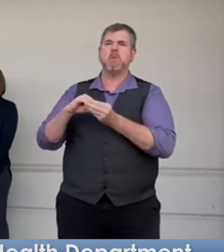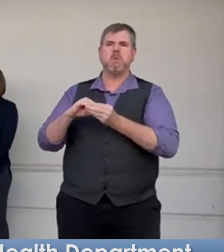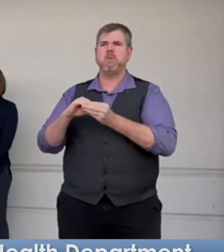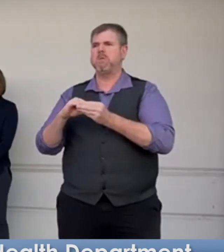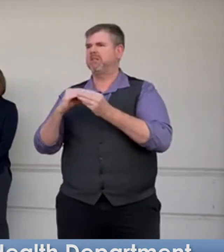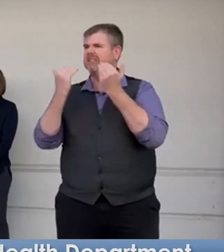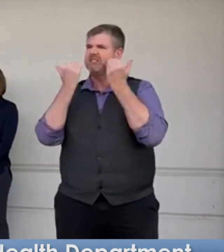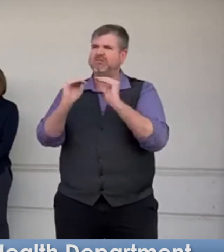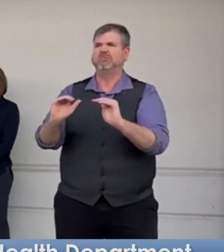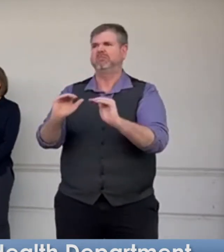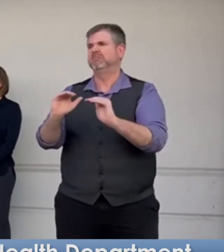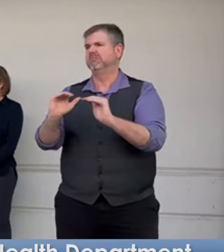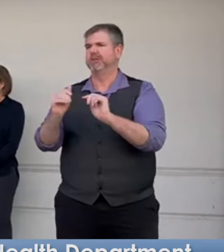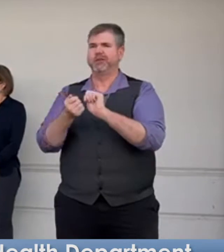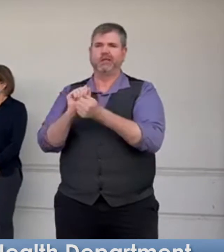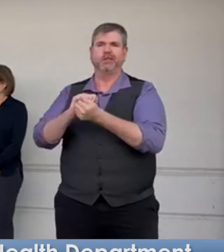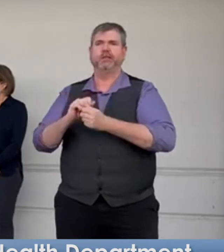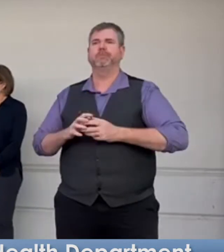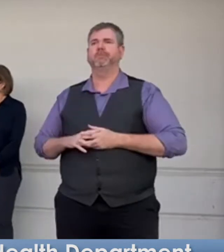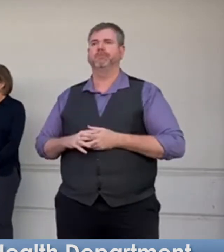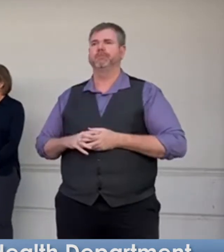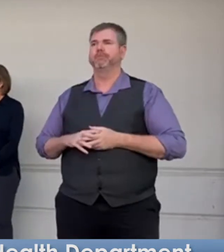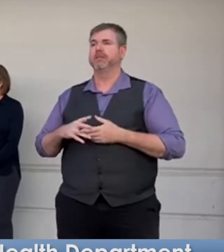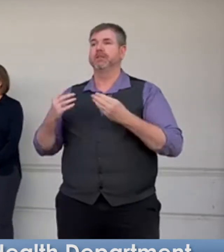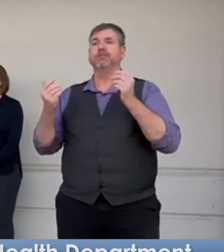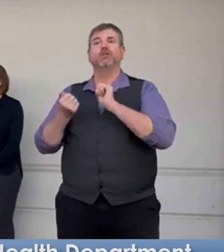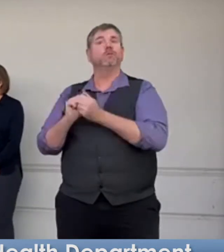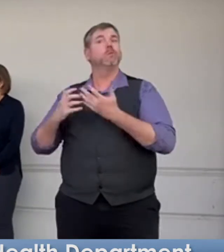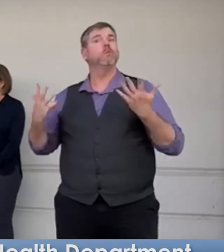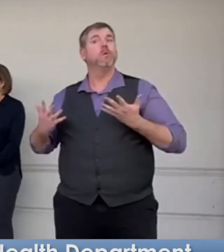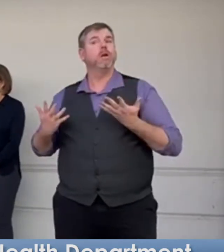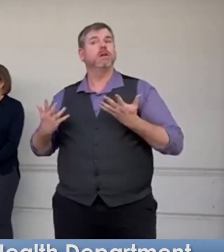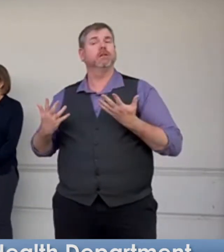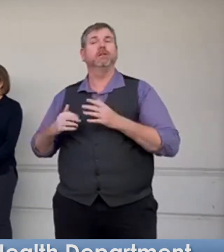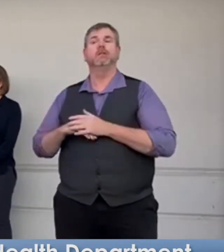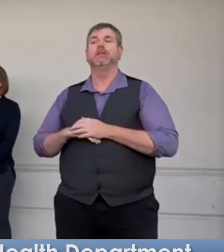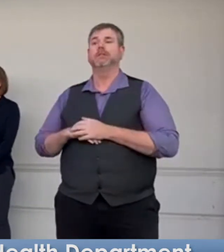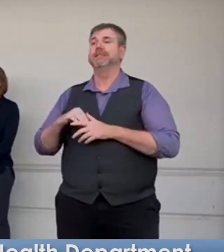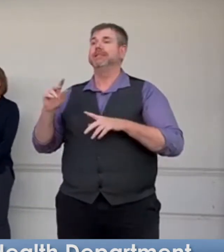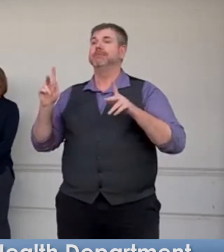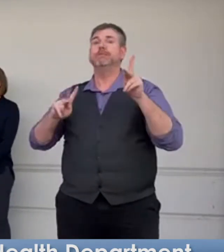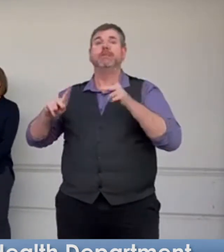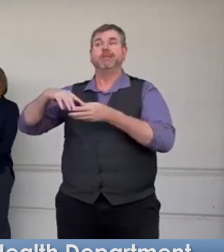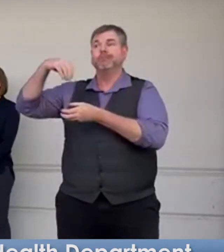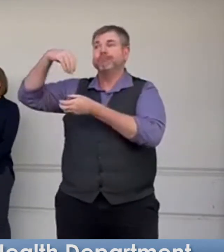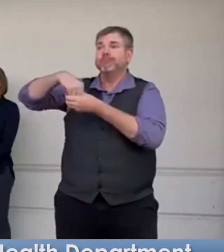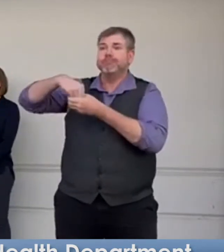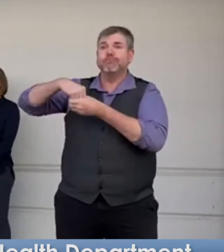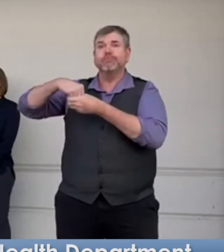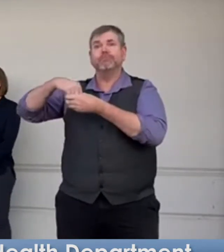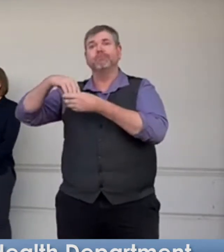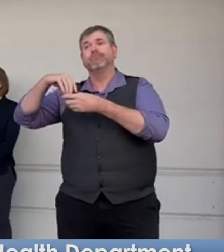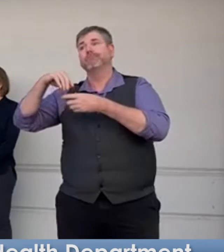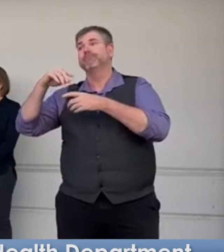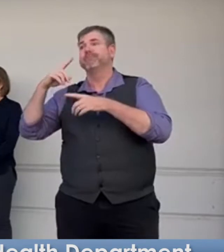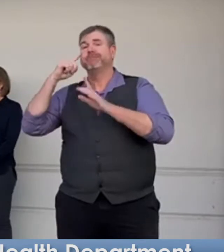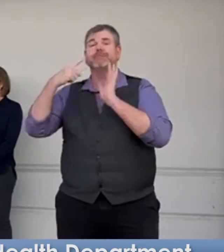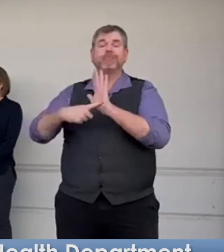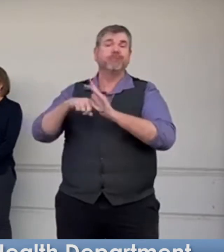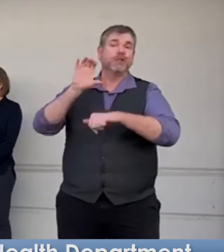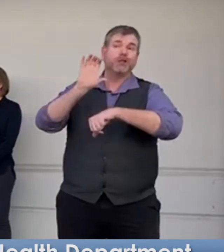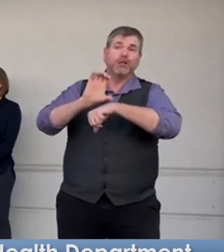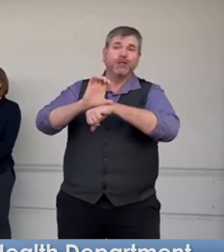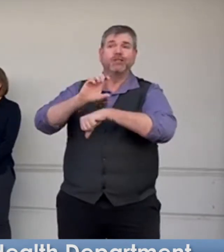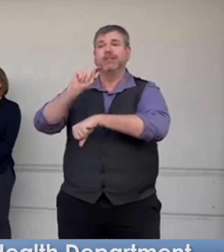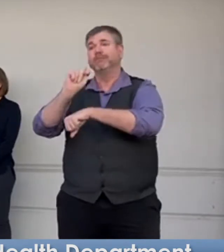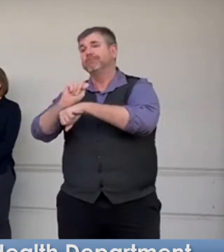discussed. Among those, indoor gatherings. This includes places of worship. It includes gatherings for all